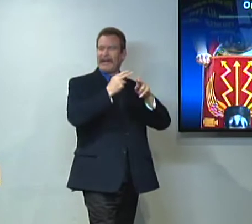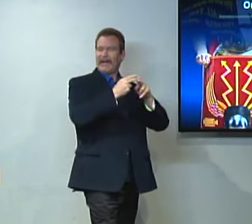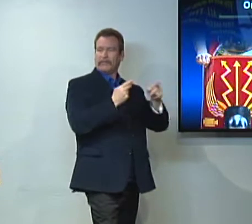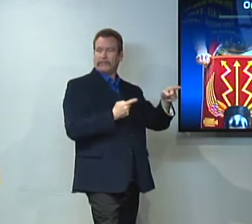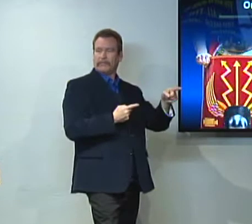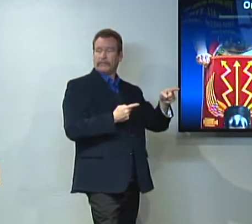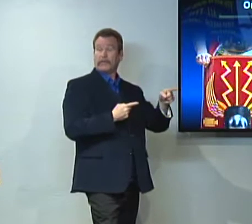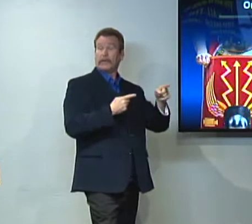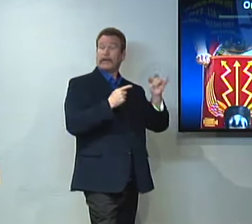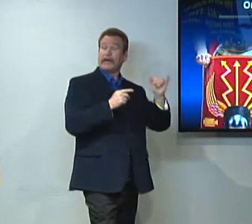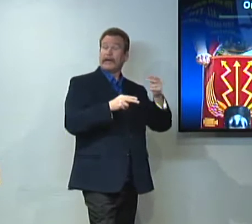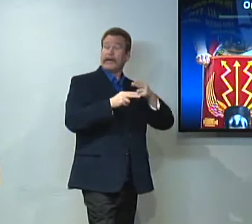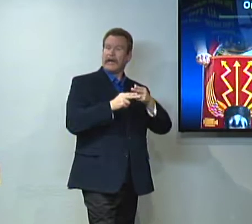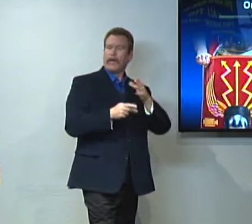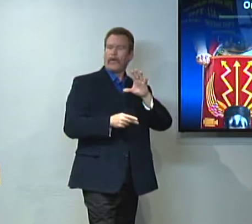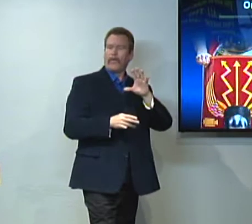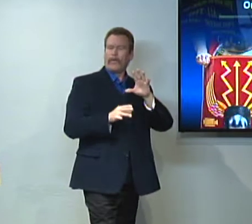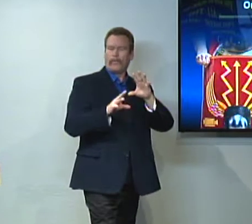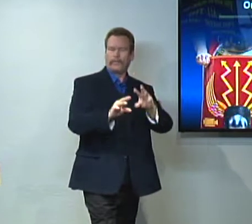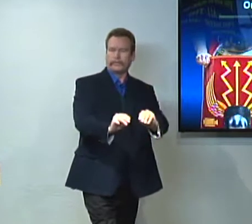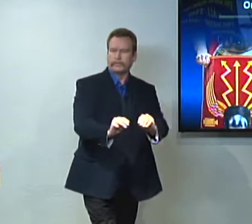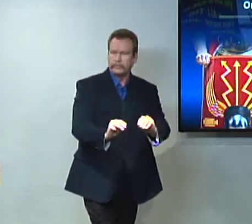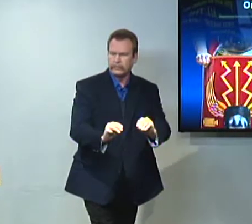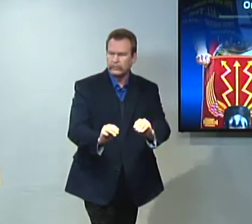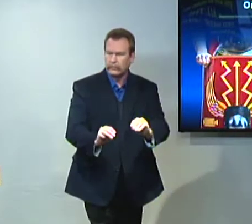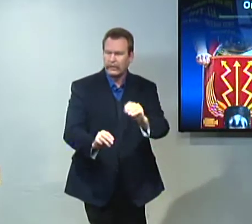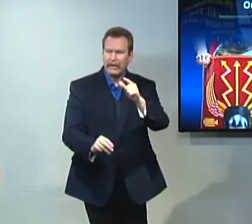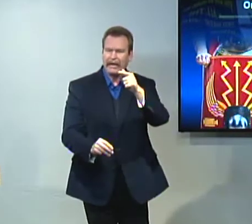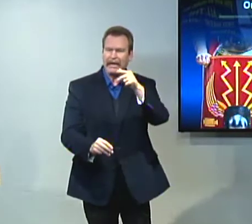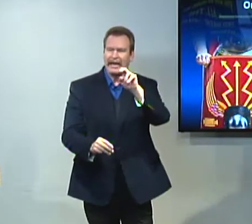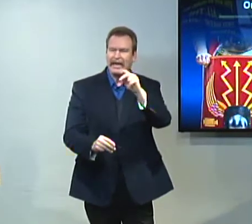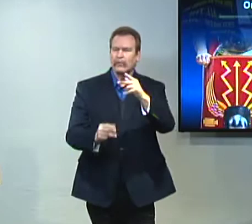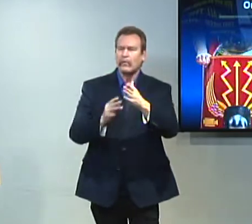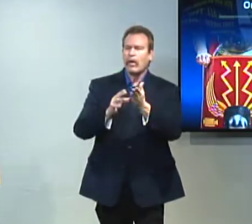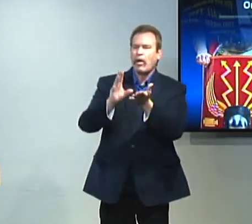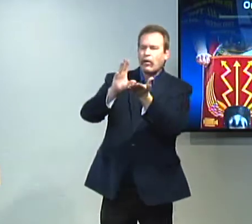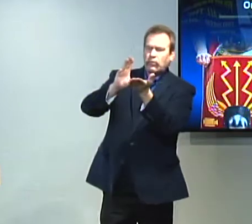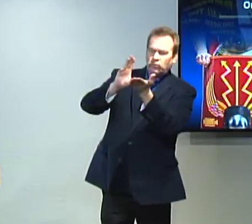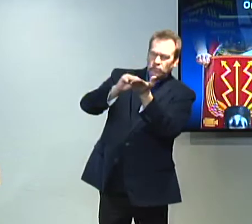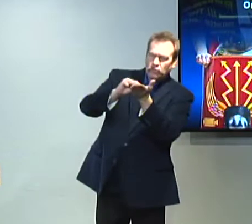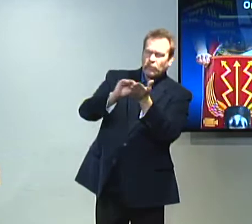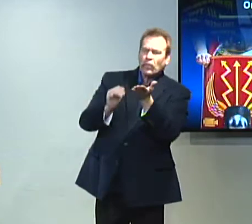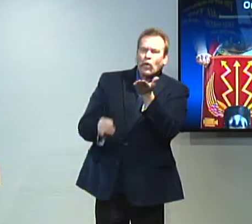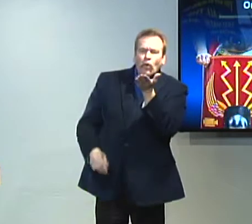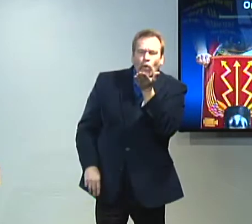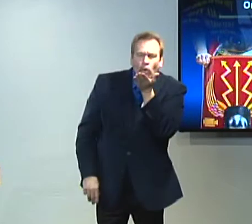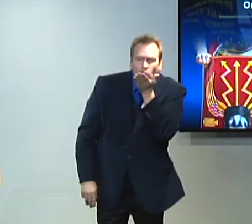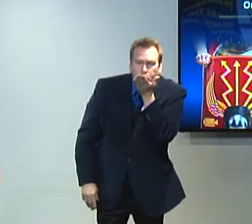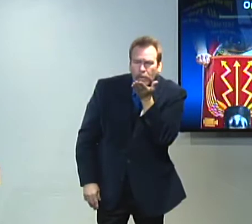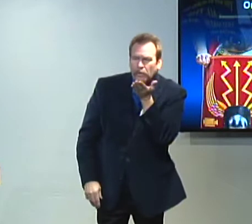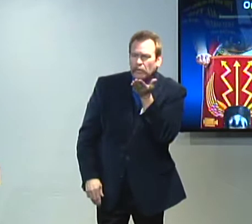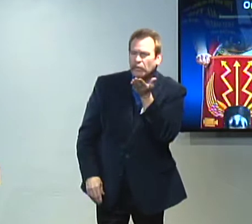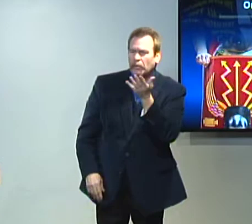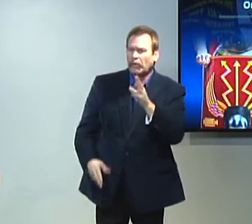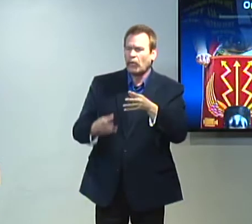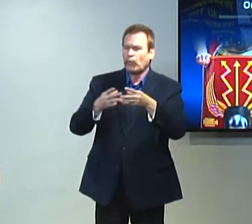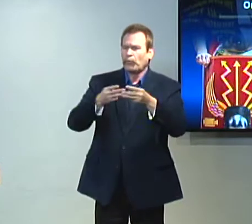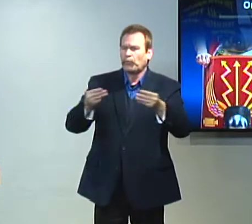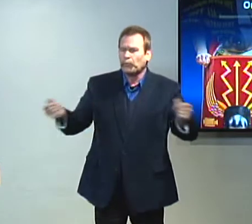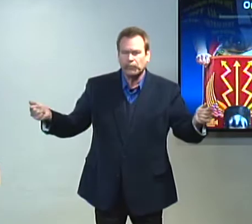extinguisher to quench the fire. And it would put it out. So to quench it means to totally put it